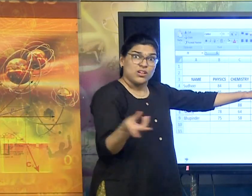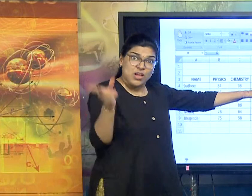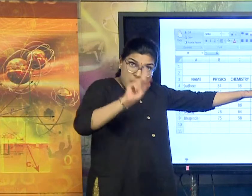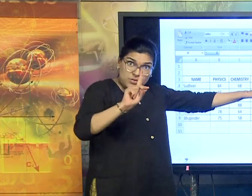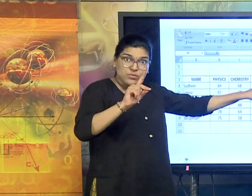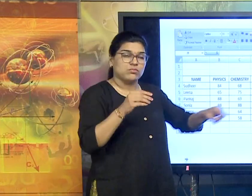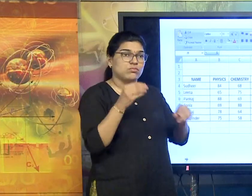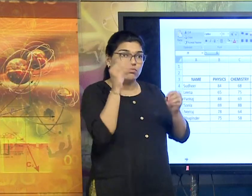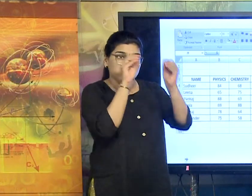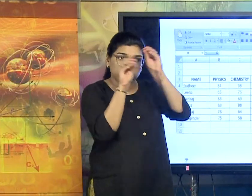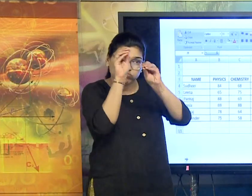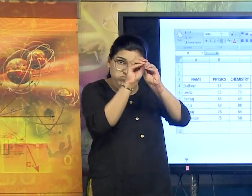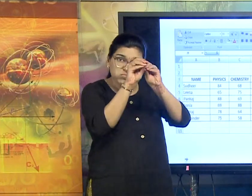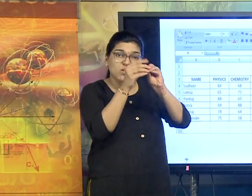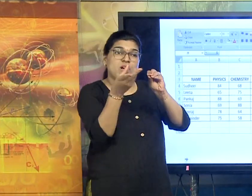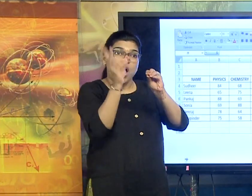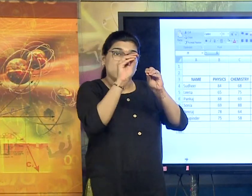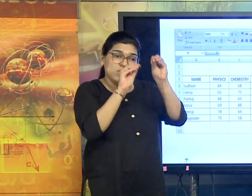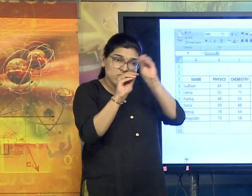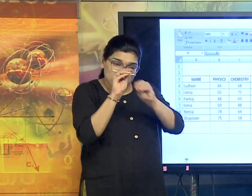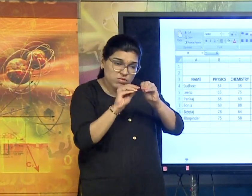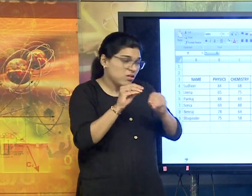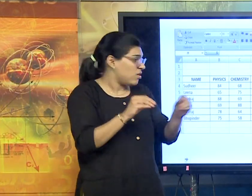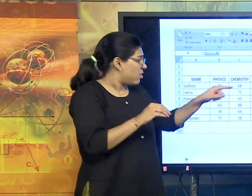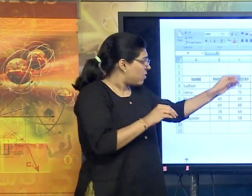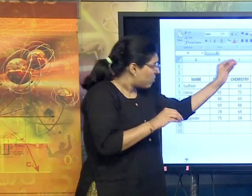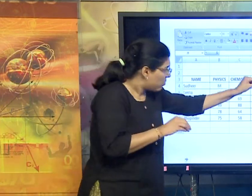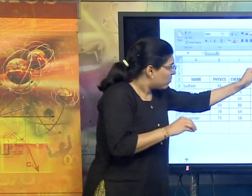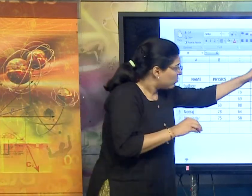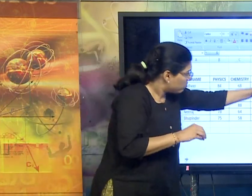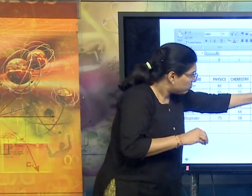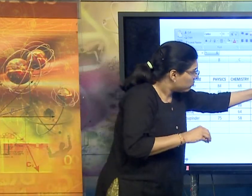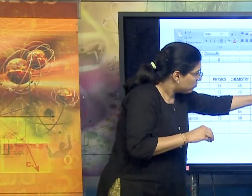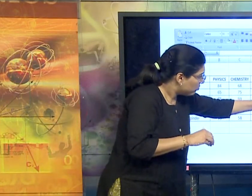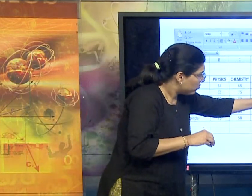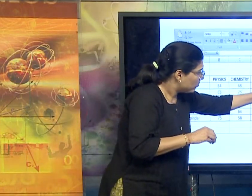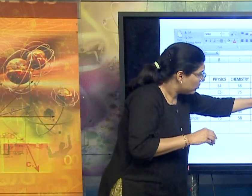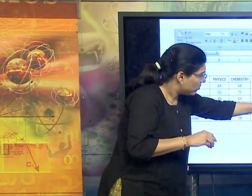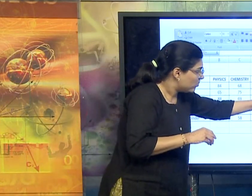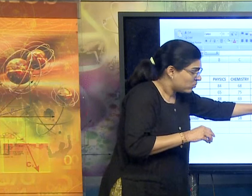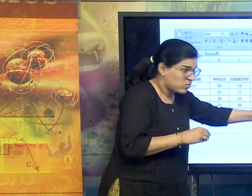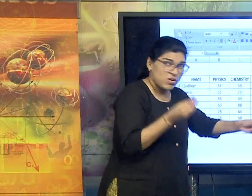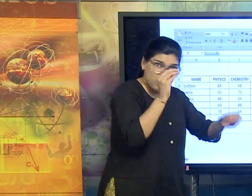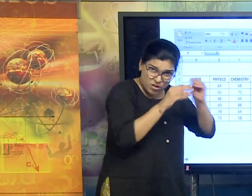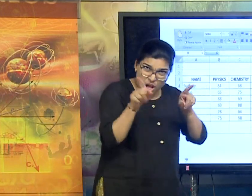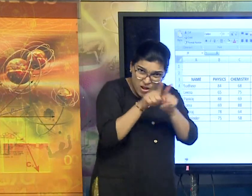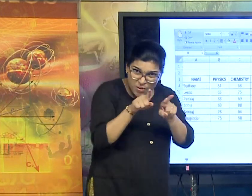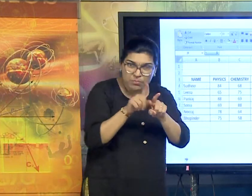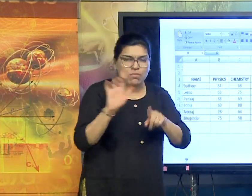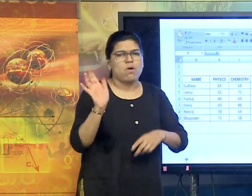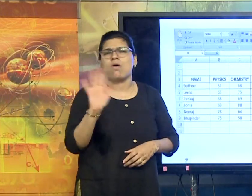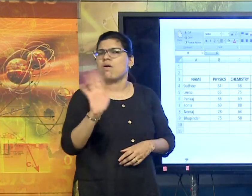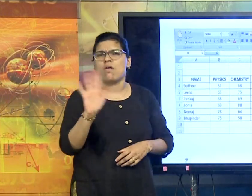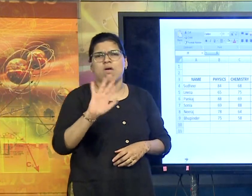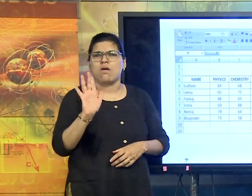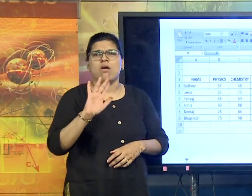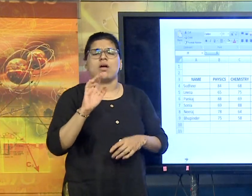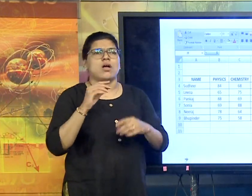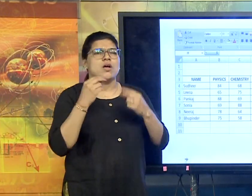just let us try to do the next. How do we calculate the next rows?